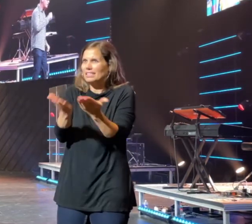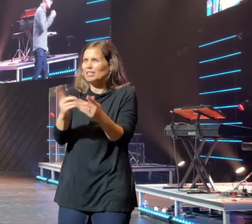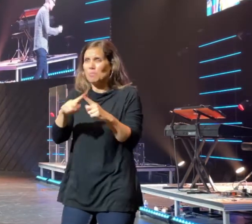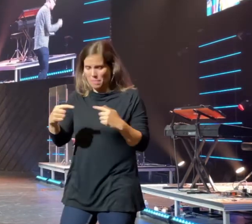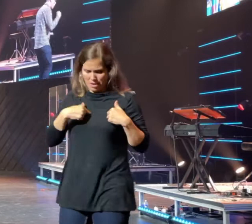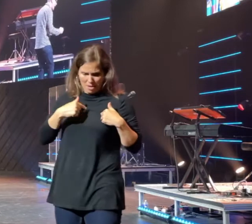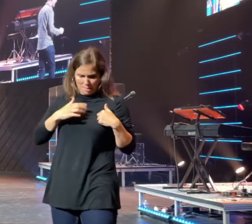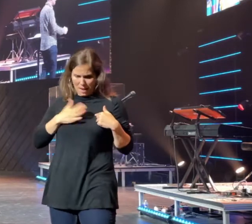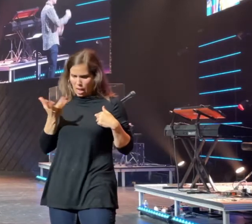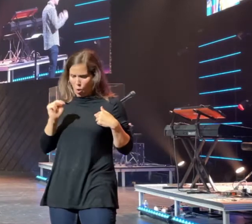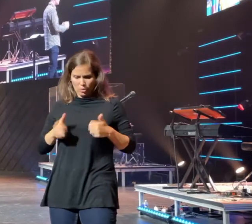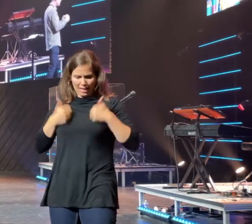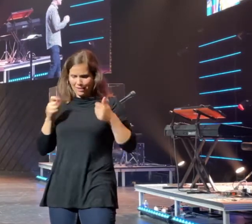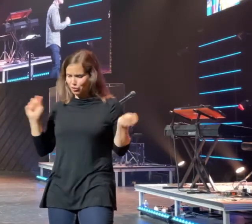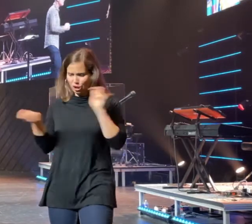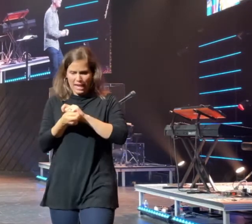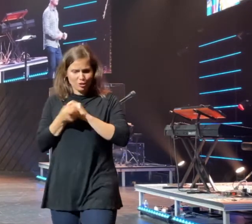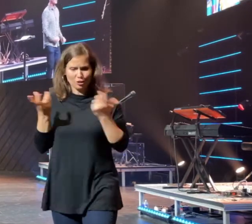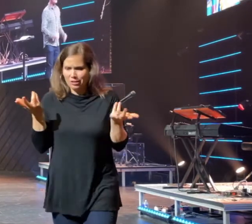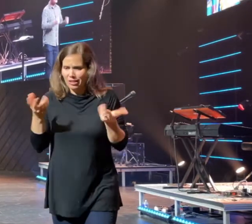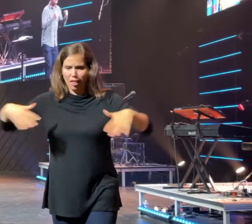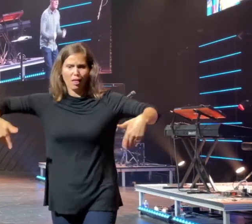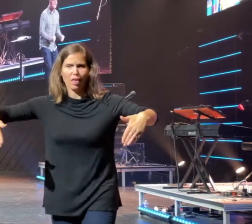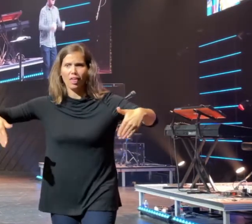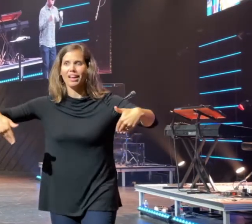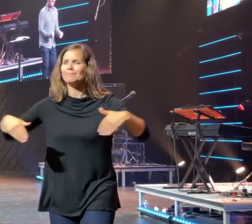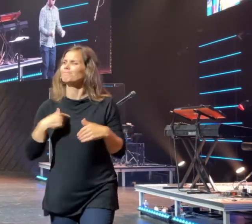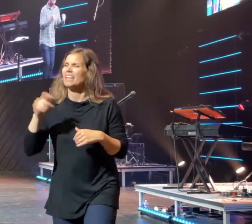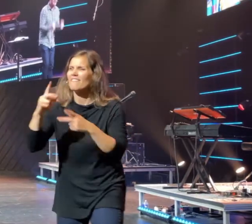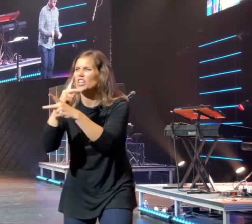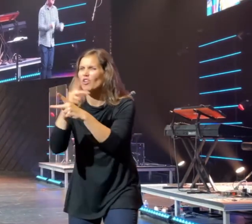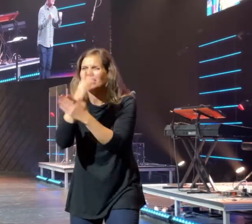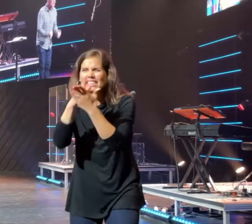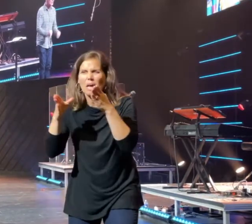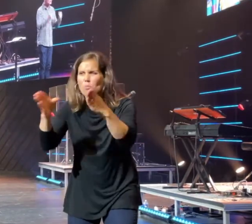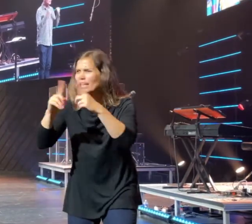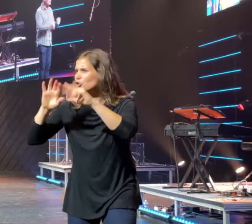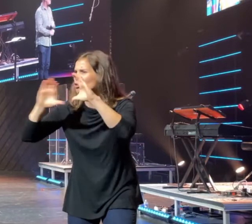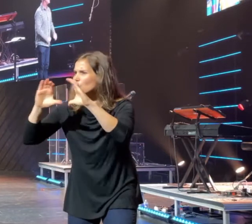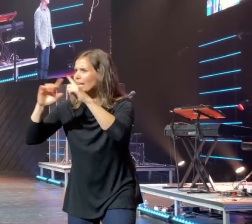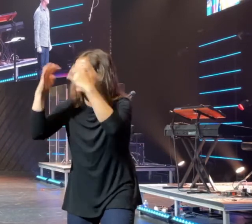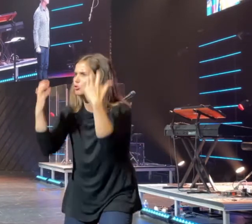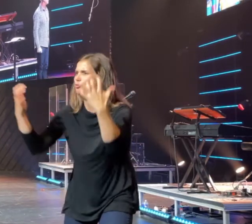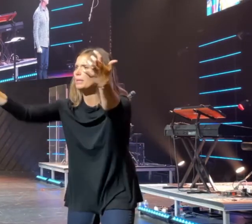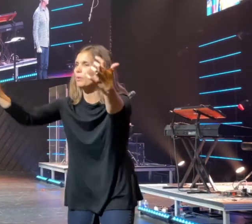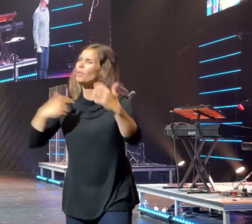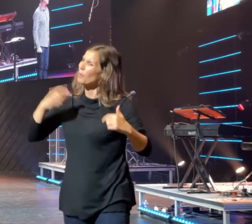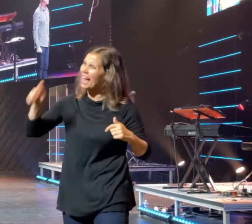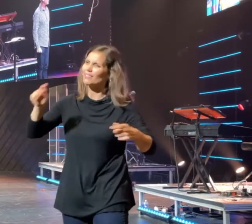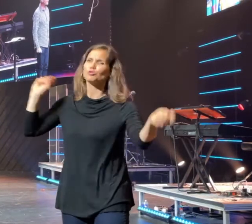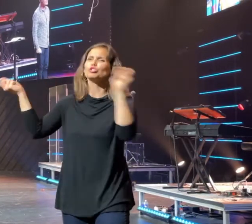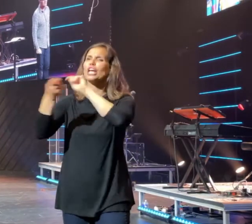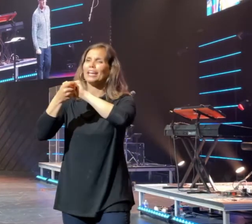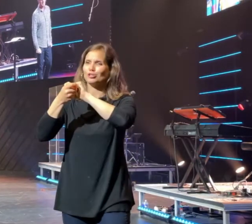find some way to communicate to people that we had God to change. So